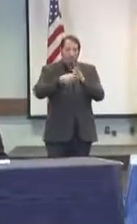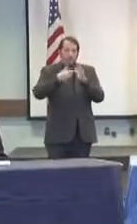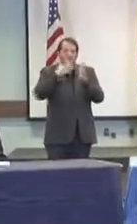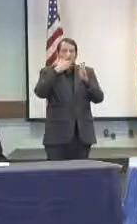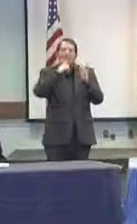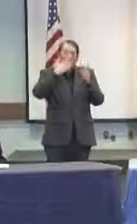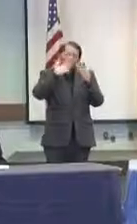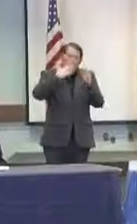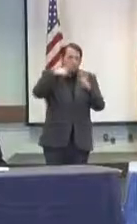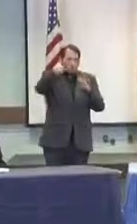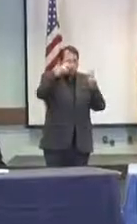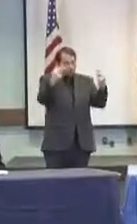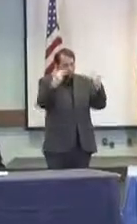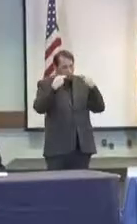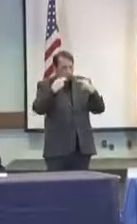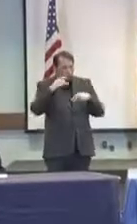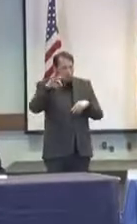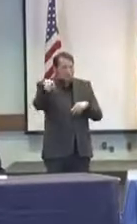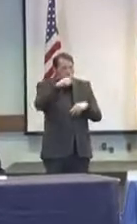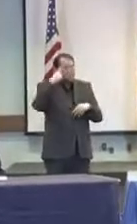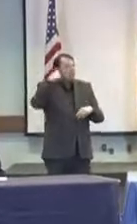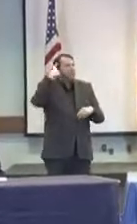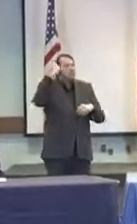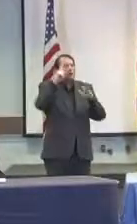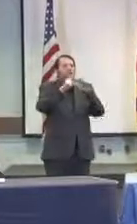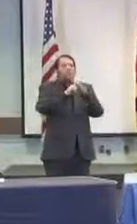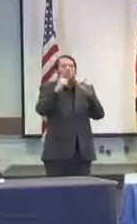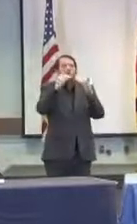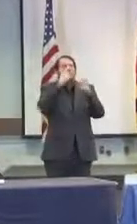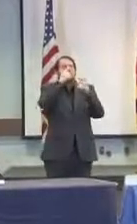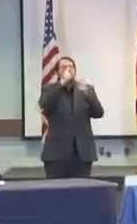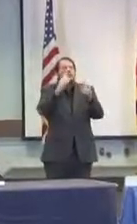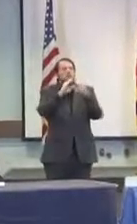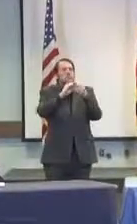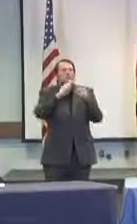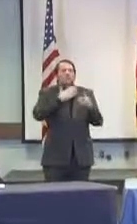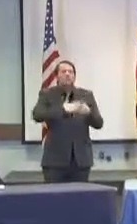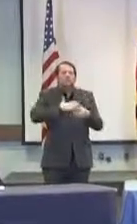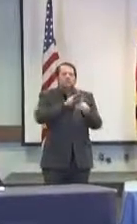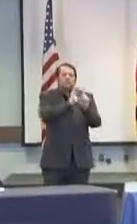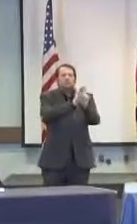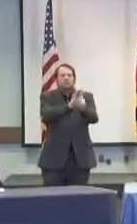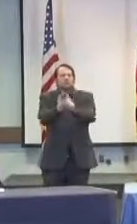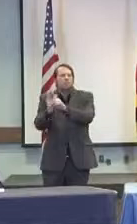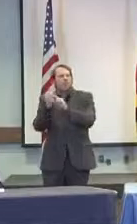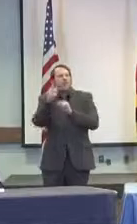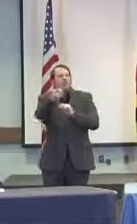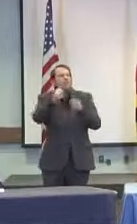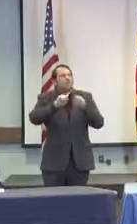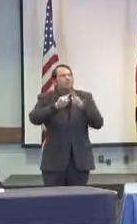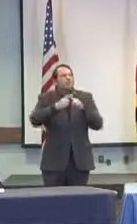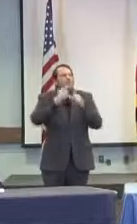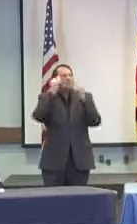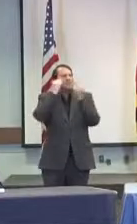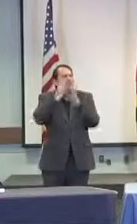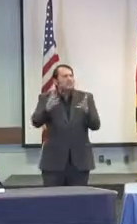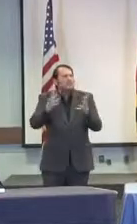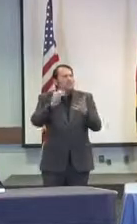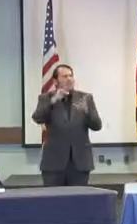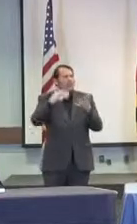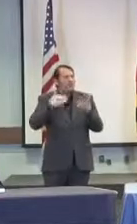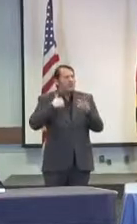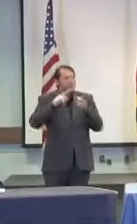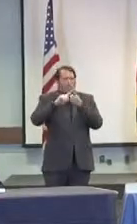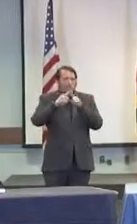heard something that's interesting, please get the word out. If you've got friends who are unemployed particularly, remind them that